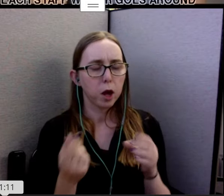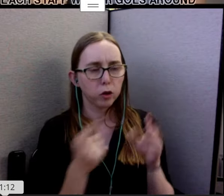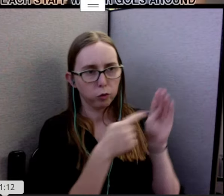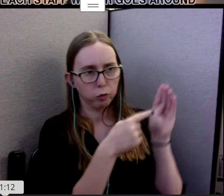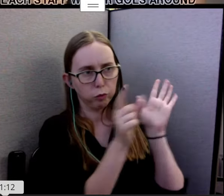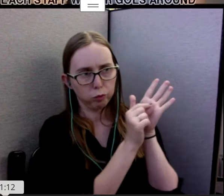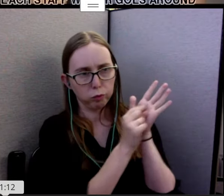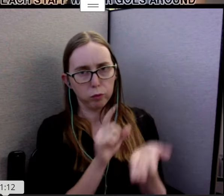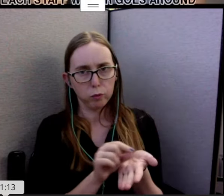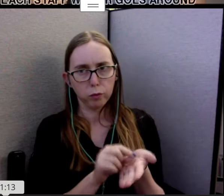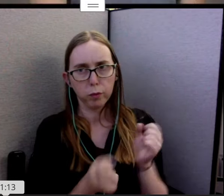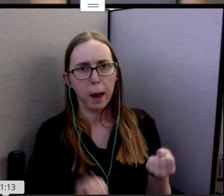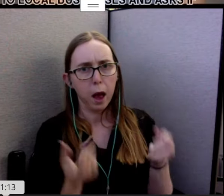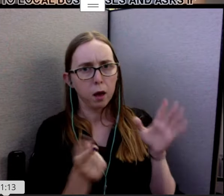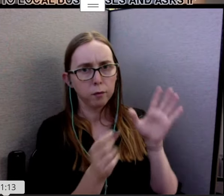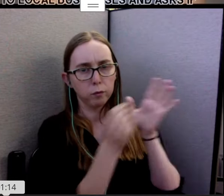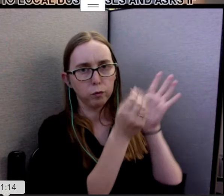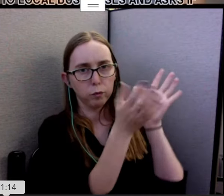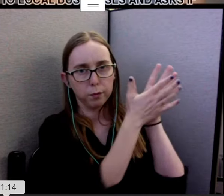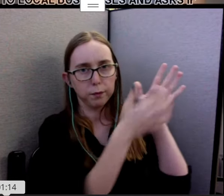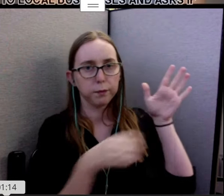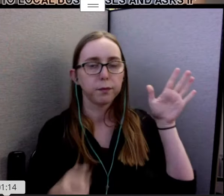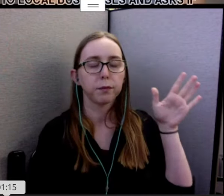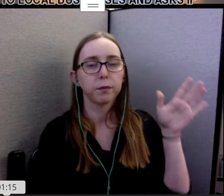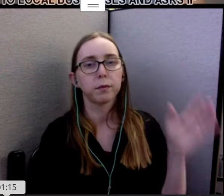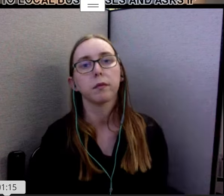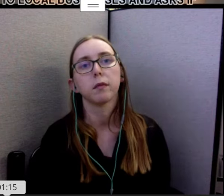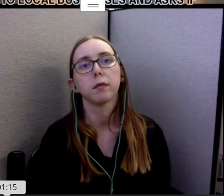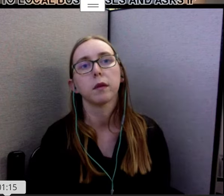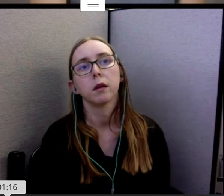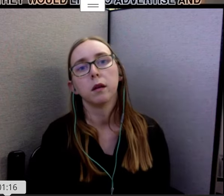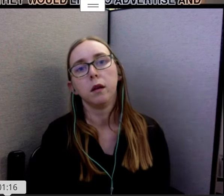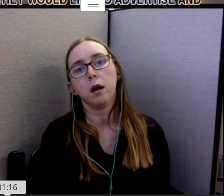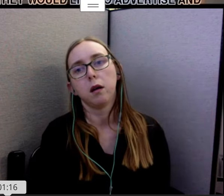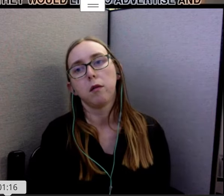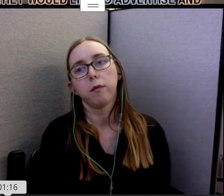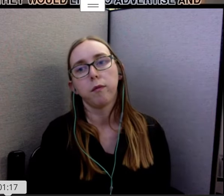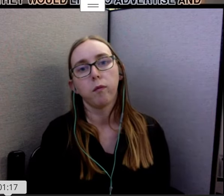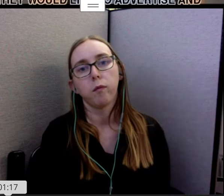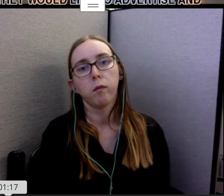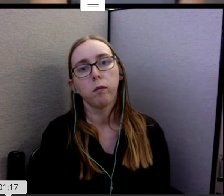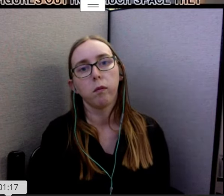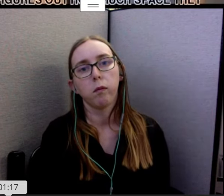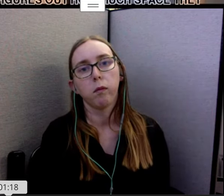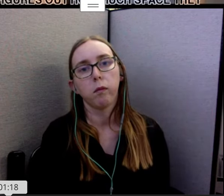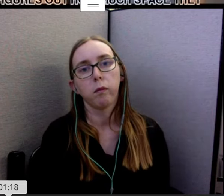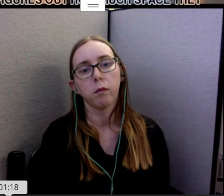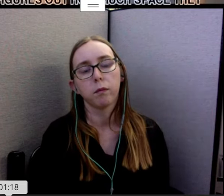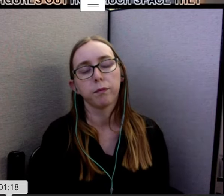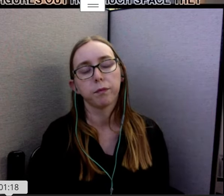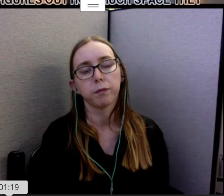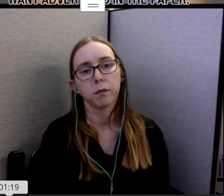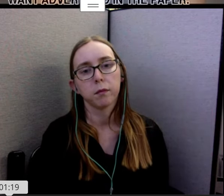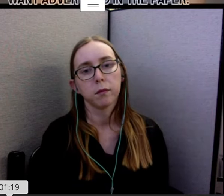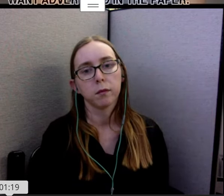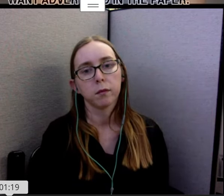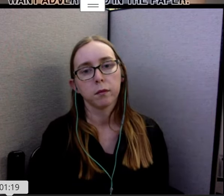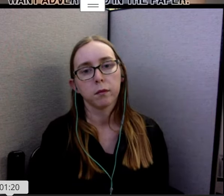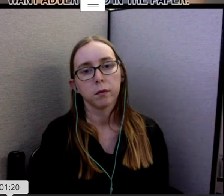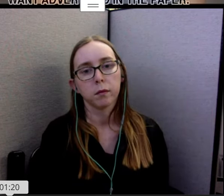Each staff writer goes around to local businesses and asks if they would like to advertise and figures out how much space they